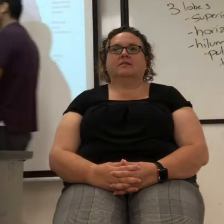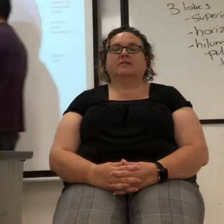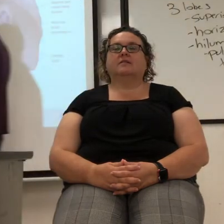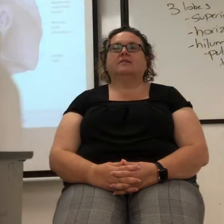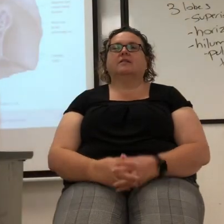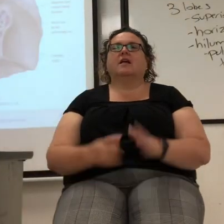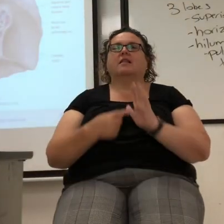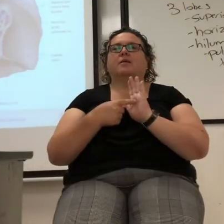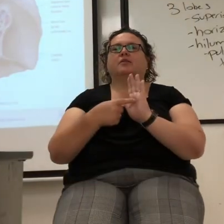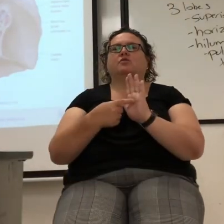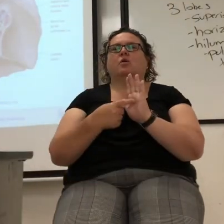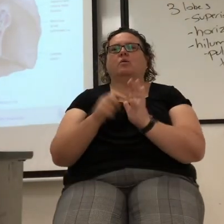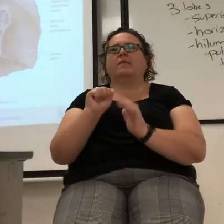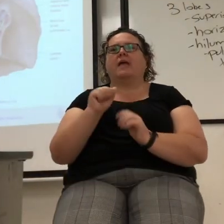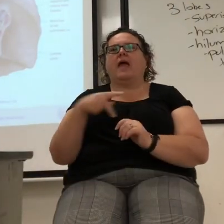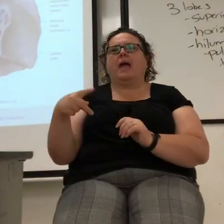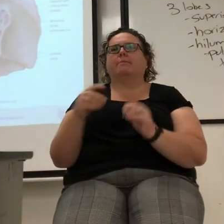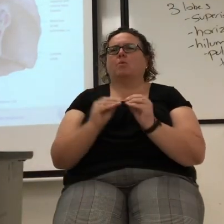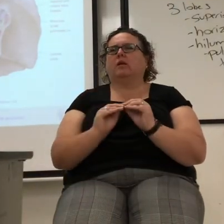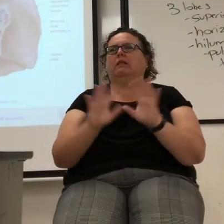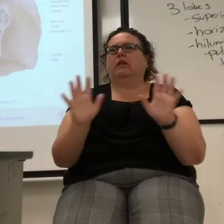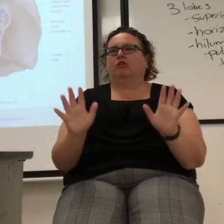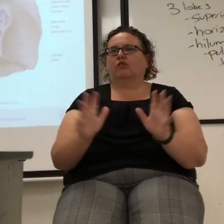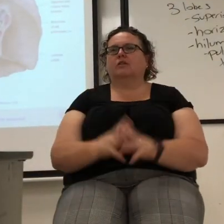Let me show you on the app, let's make it a little more clear.